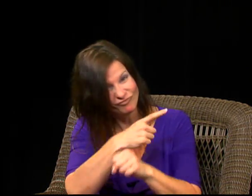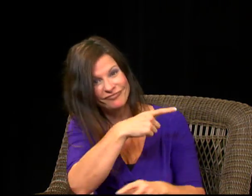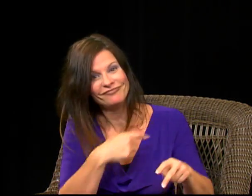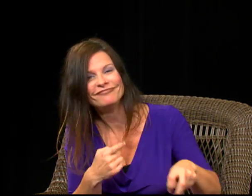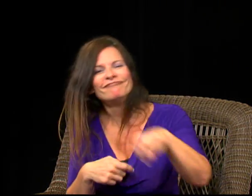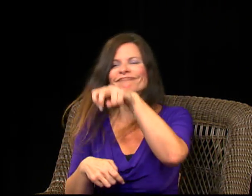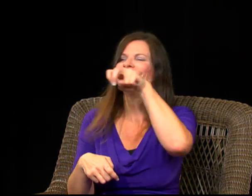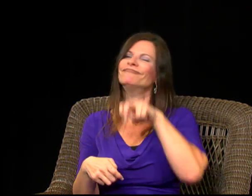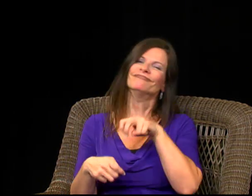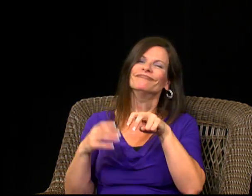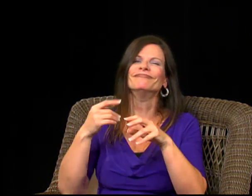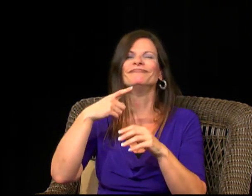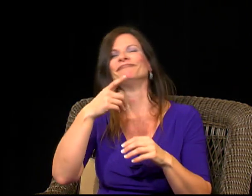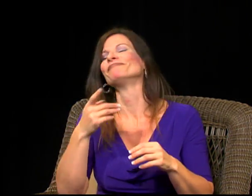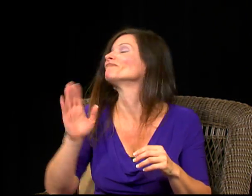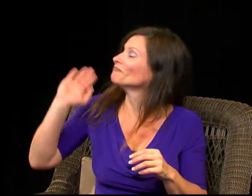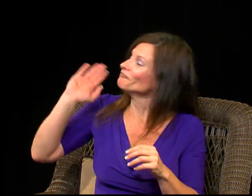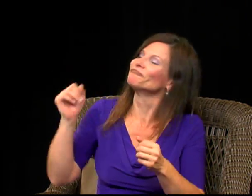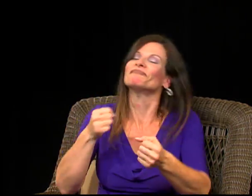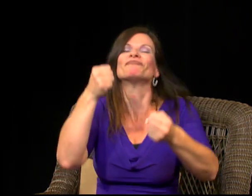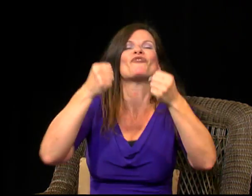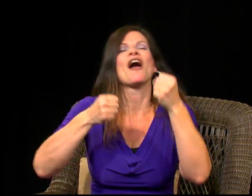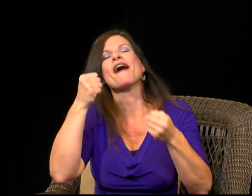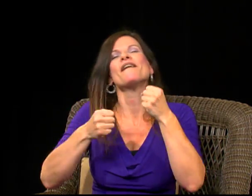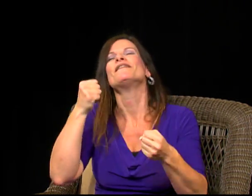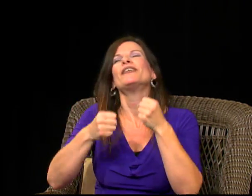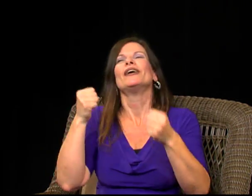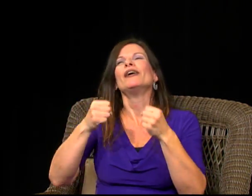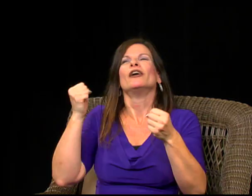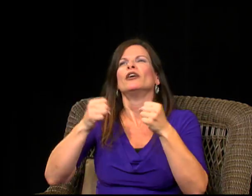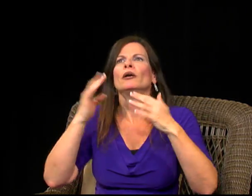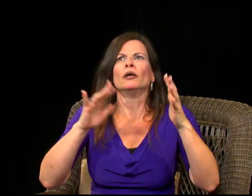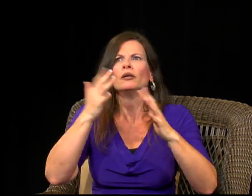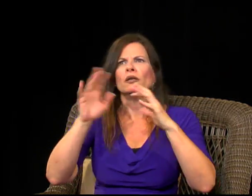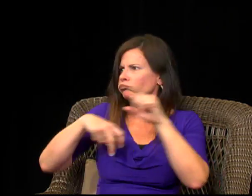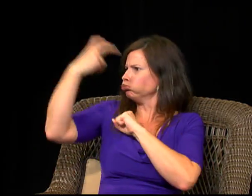select a cab near to you, and they just come and pick you up. It's so easy.